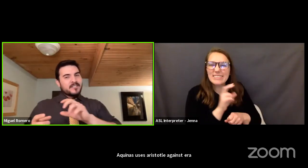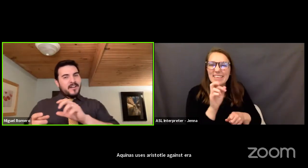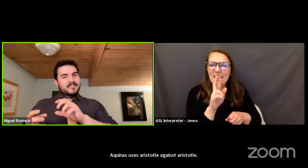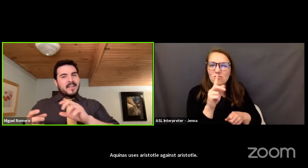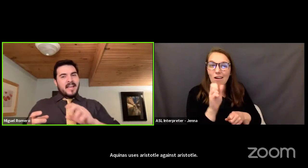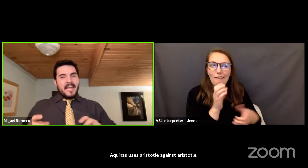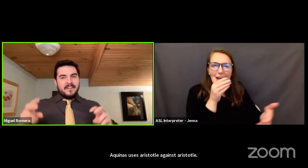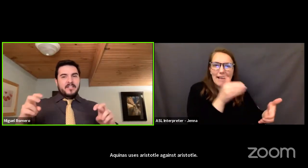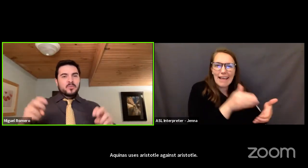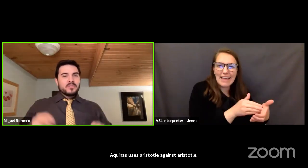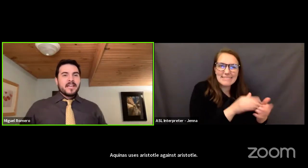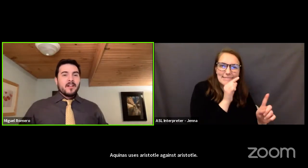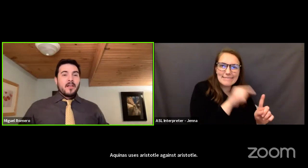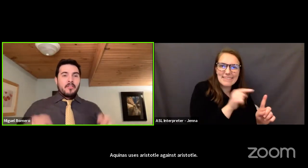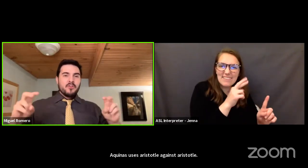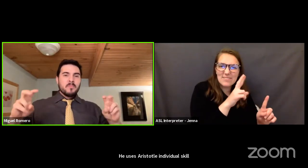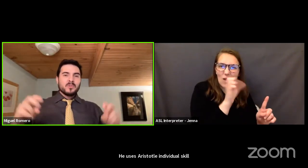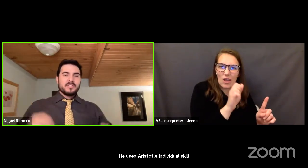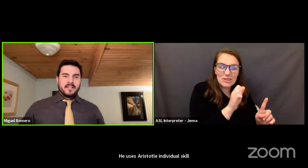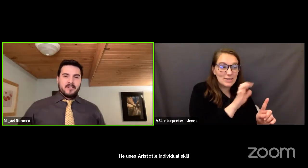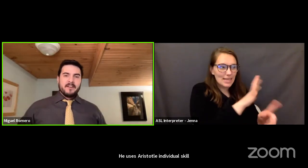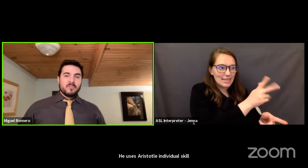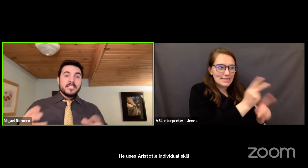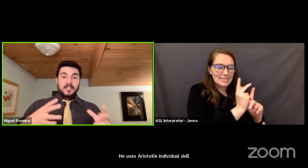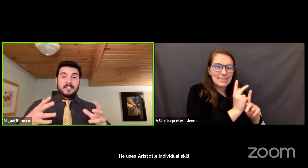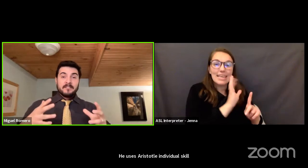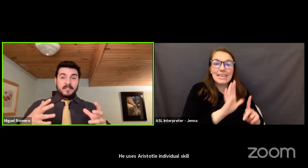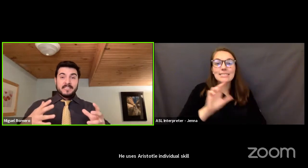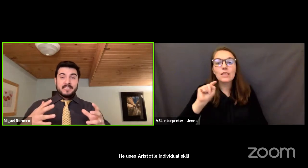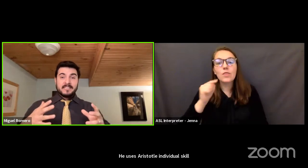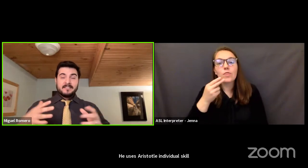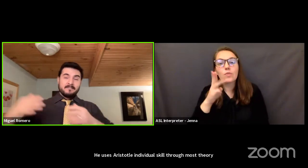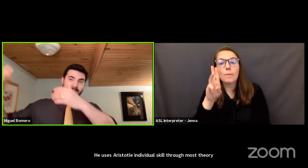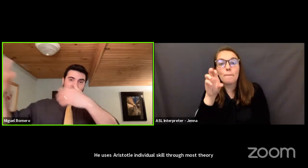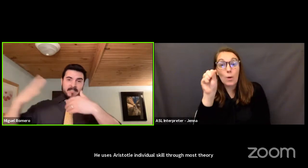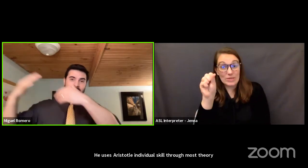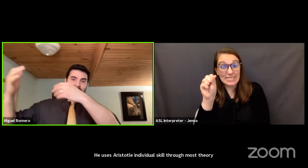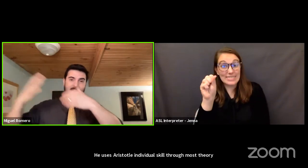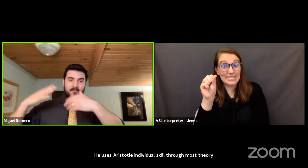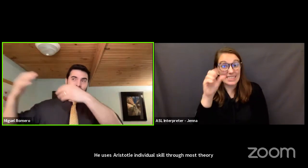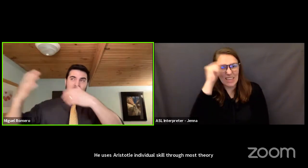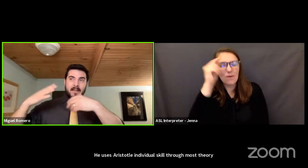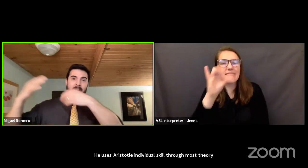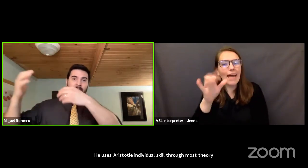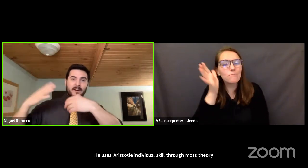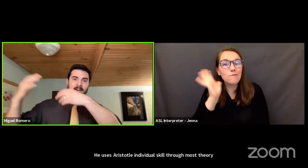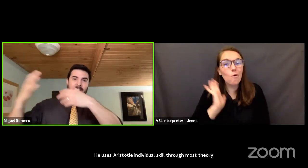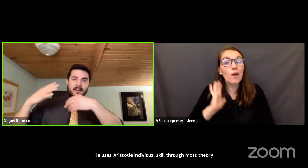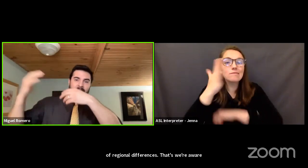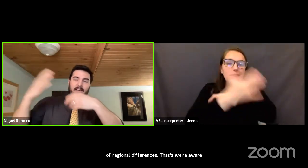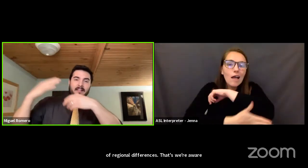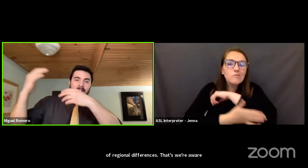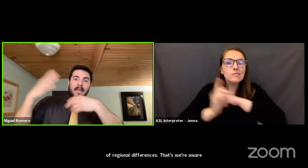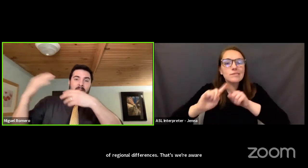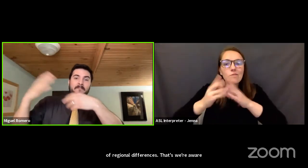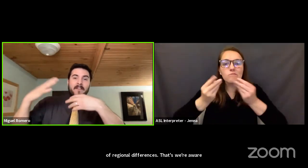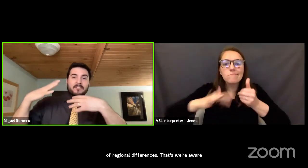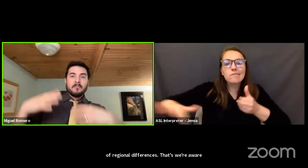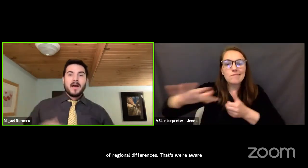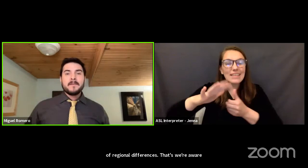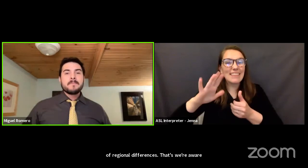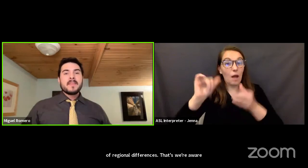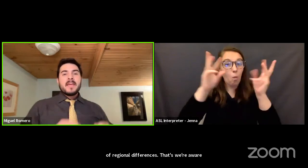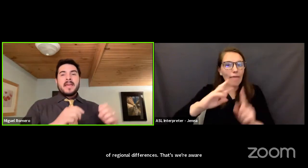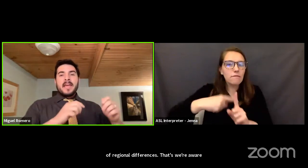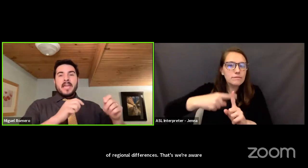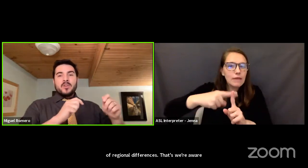uses Aristotle's individual scale thumos theory of regional differences. That's where climate affects